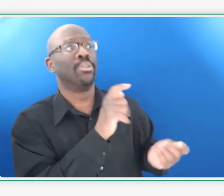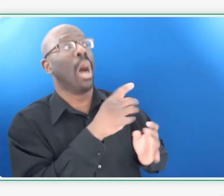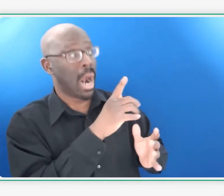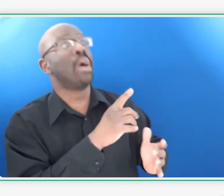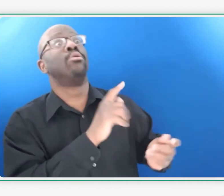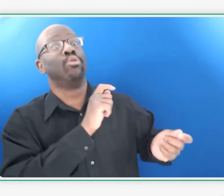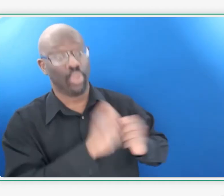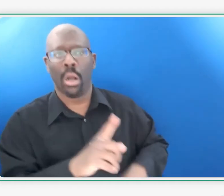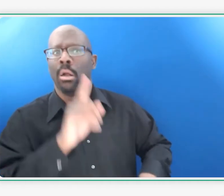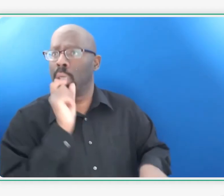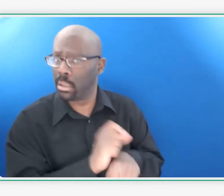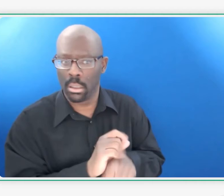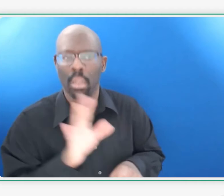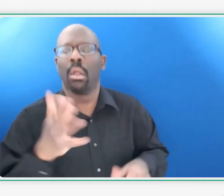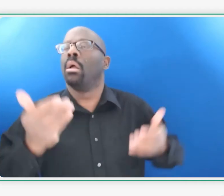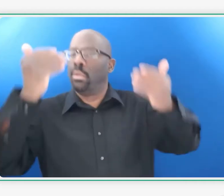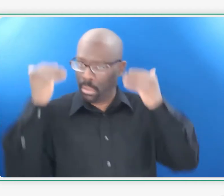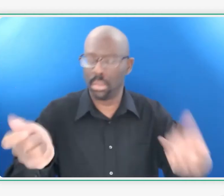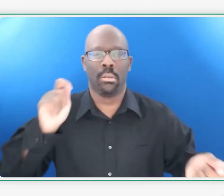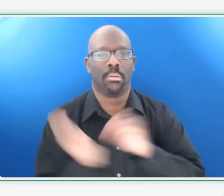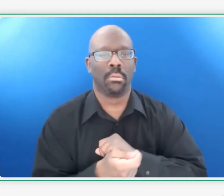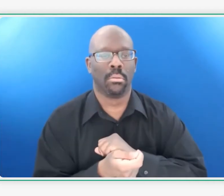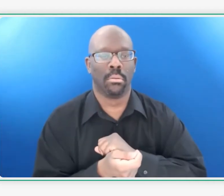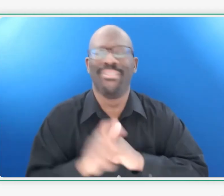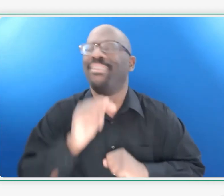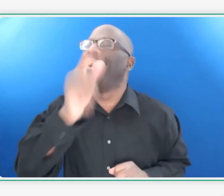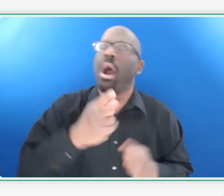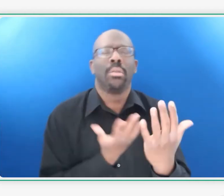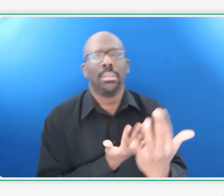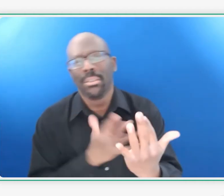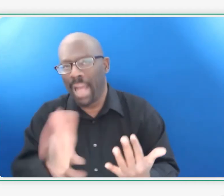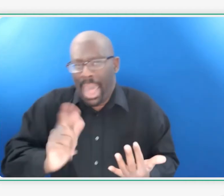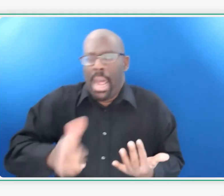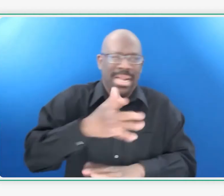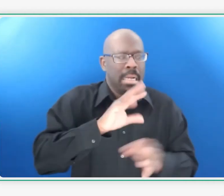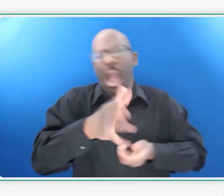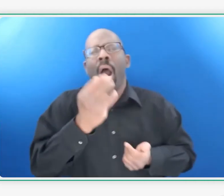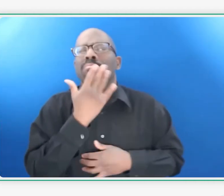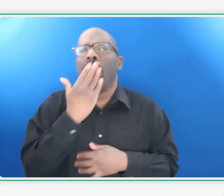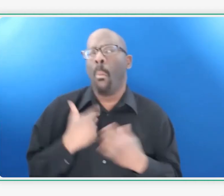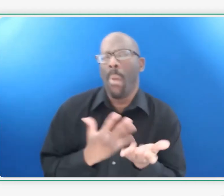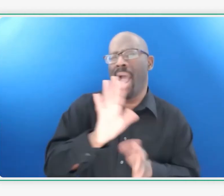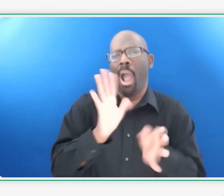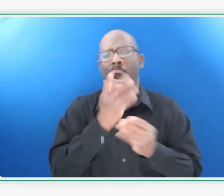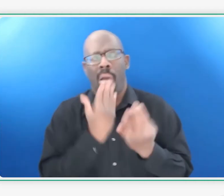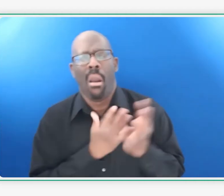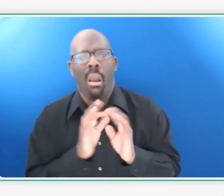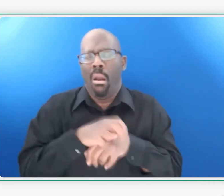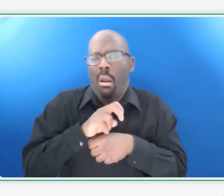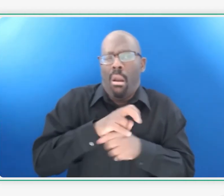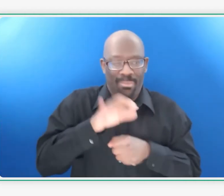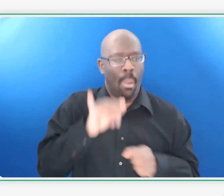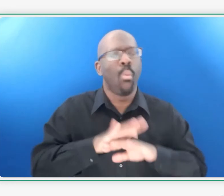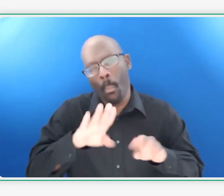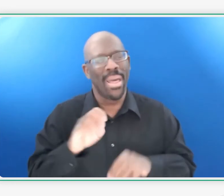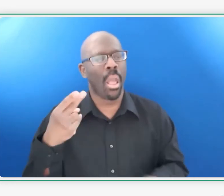And so we have to start to predict change, that change is going to occur, and be ready to go with the flow. We can't wait.